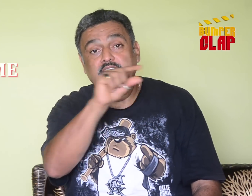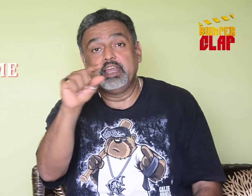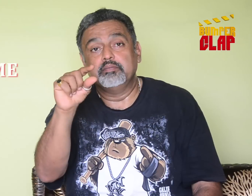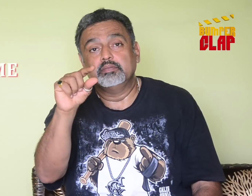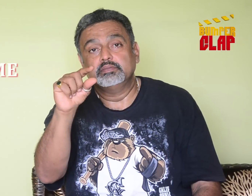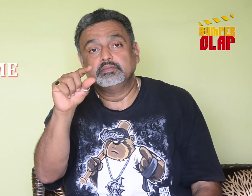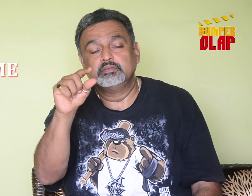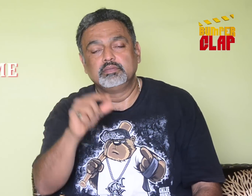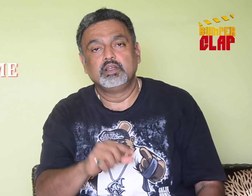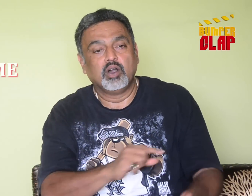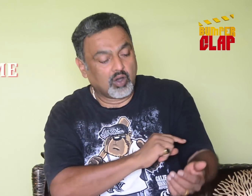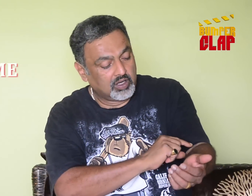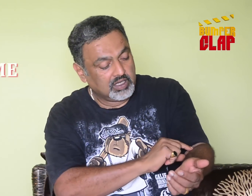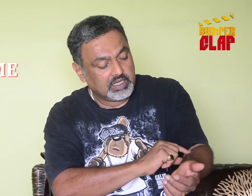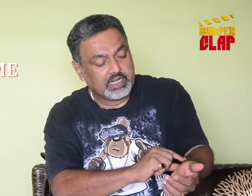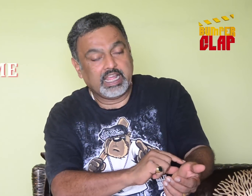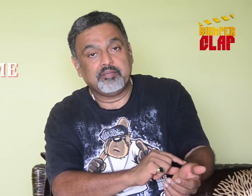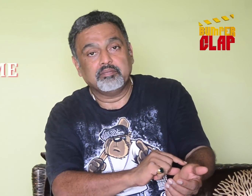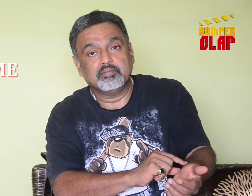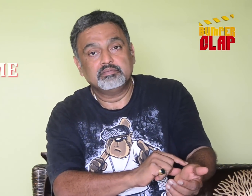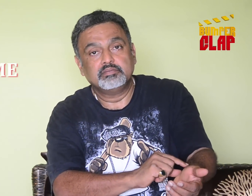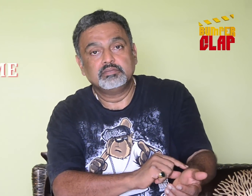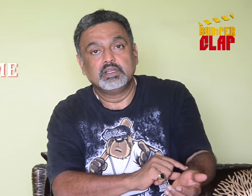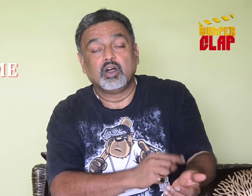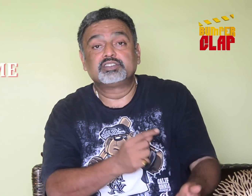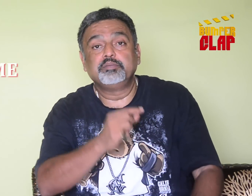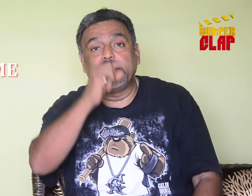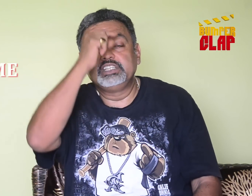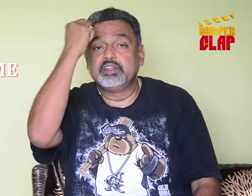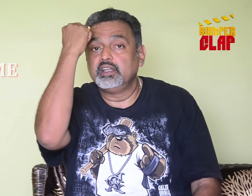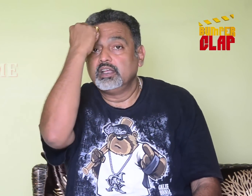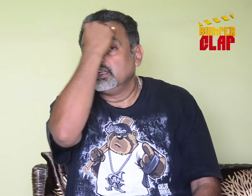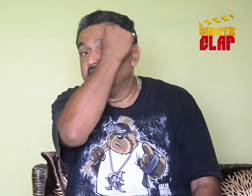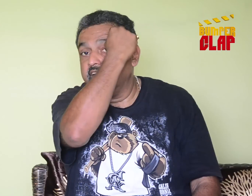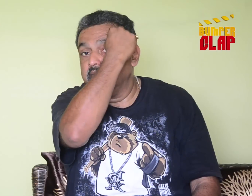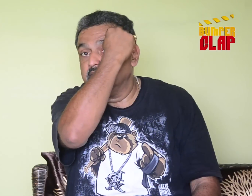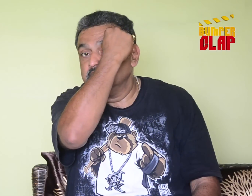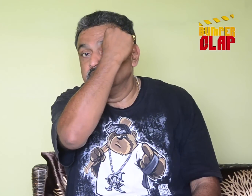Name. Or name, or sometimes even name.